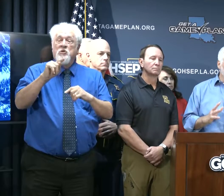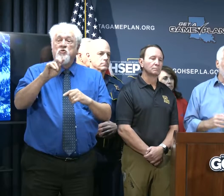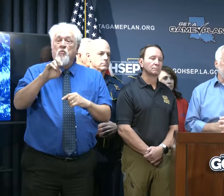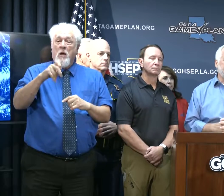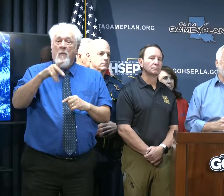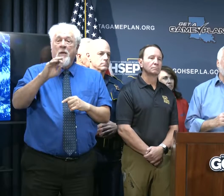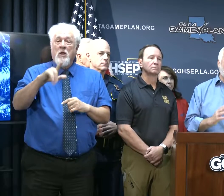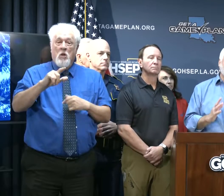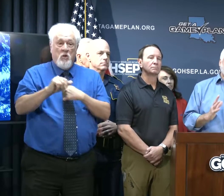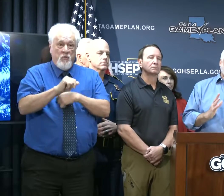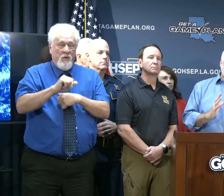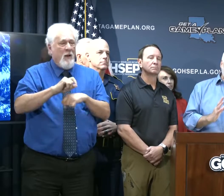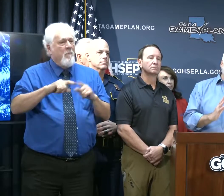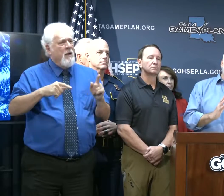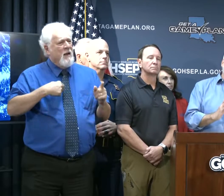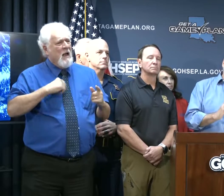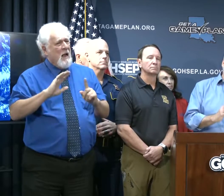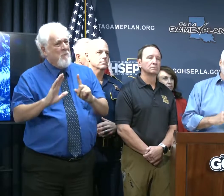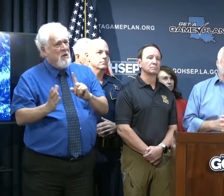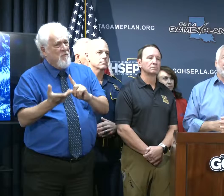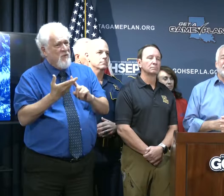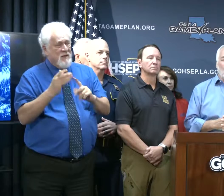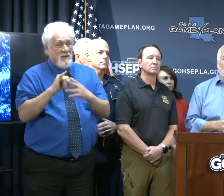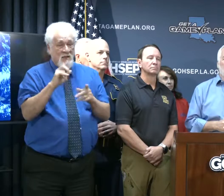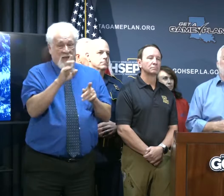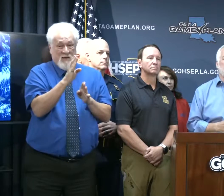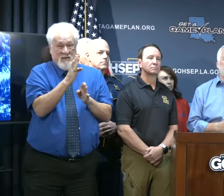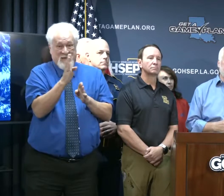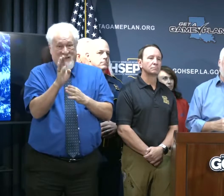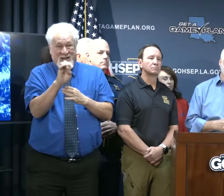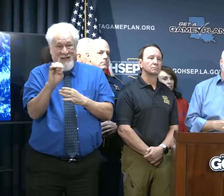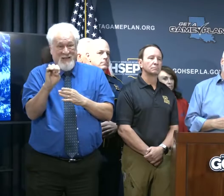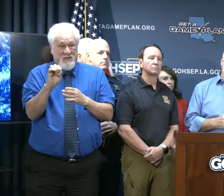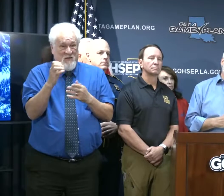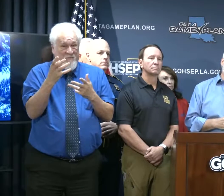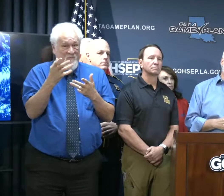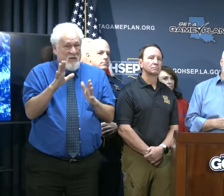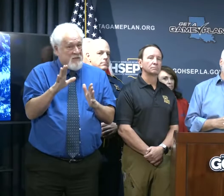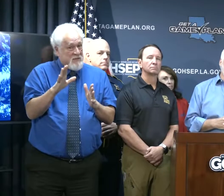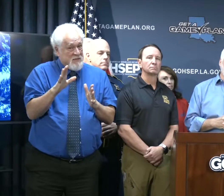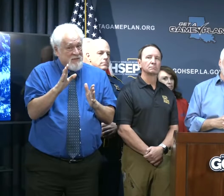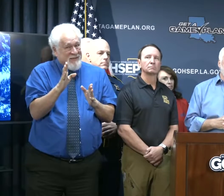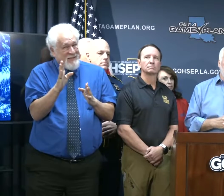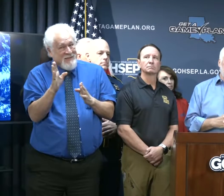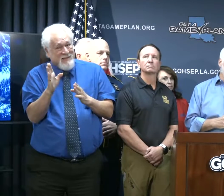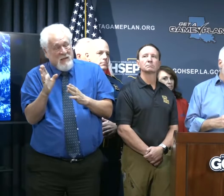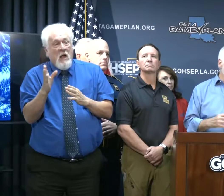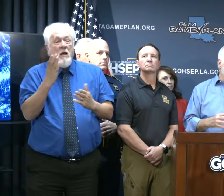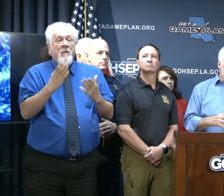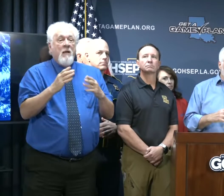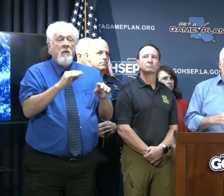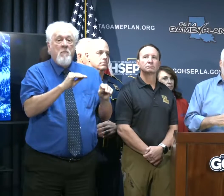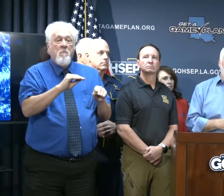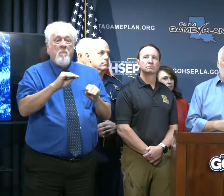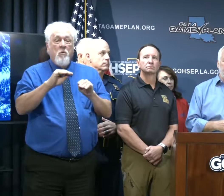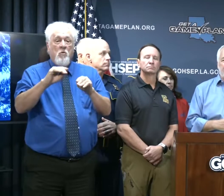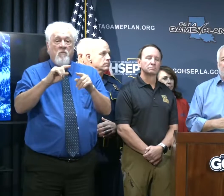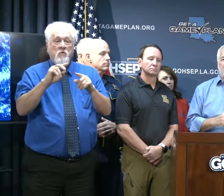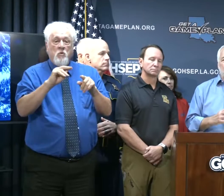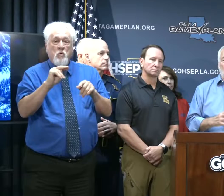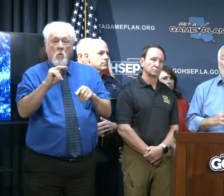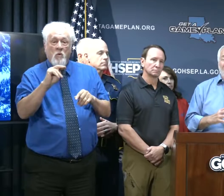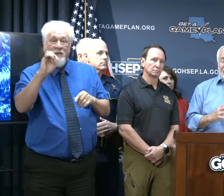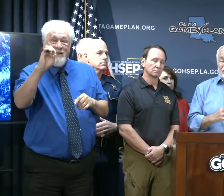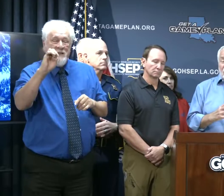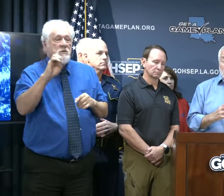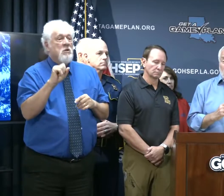not convinced that that eastward shift is over just yet. The storm has already begun its movement to the northeast,